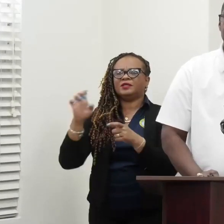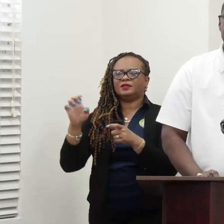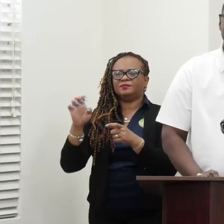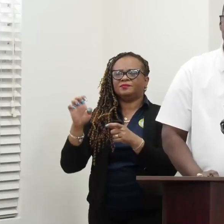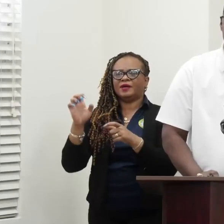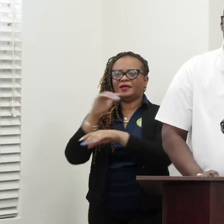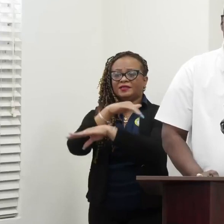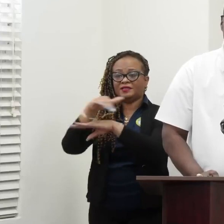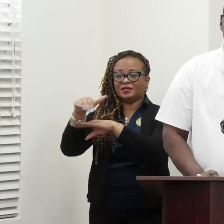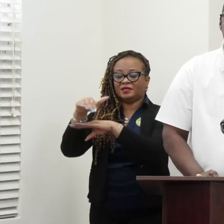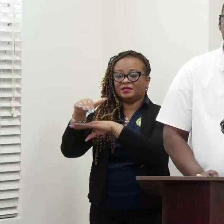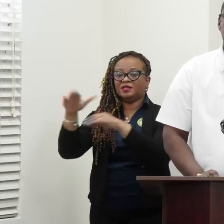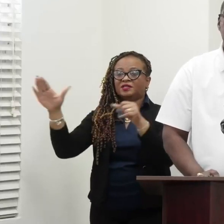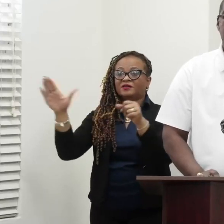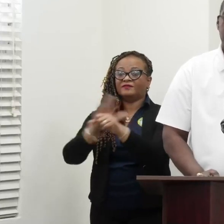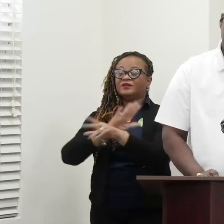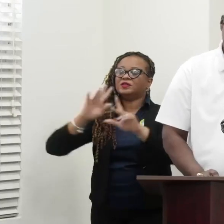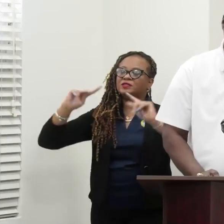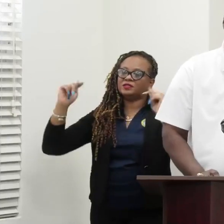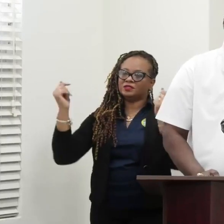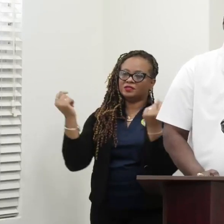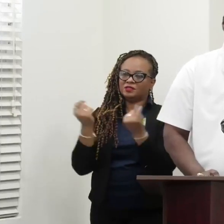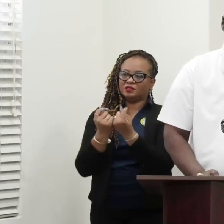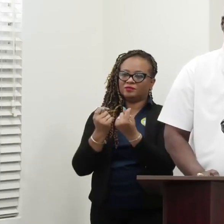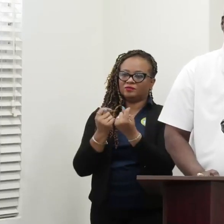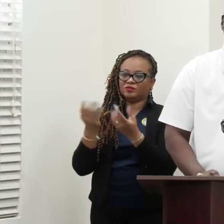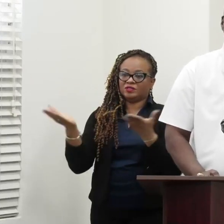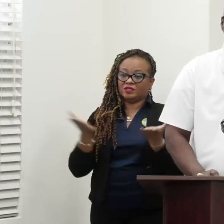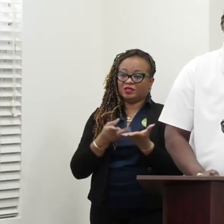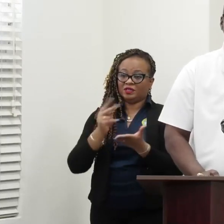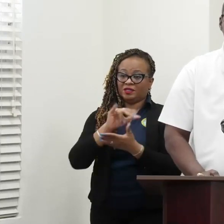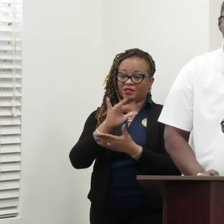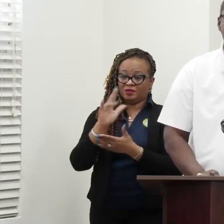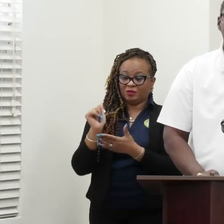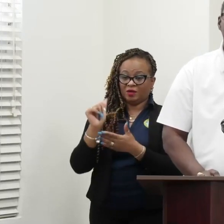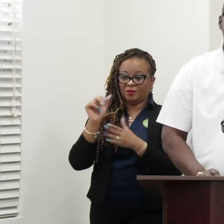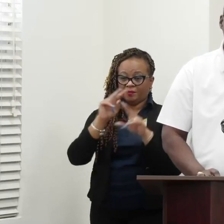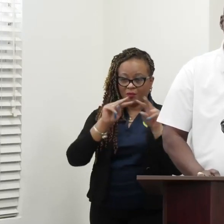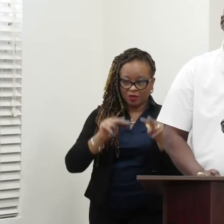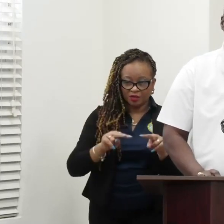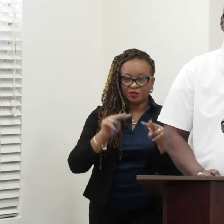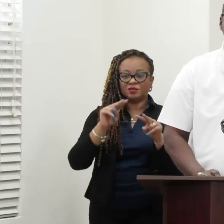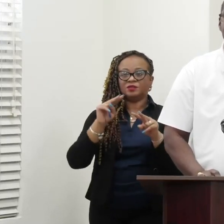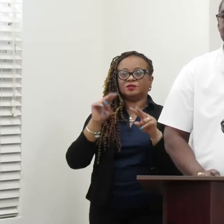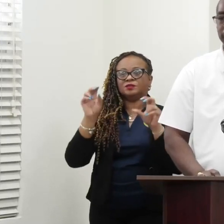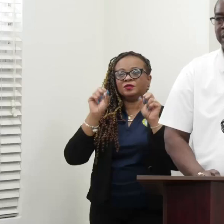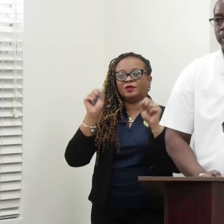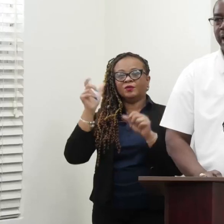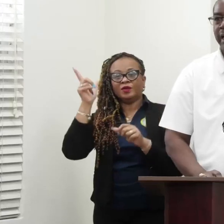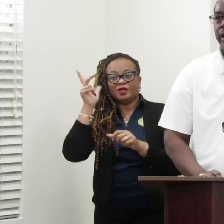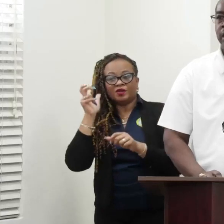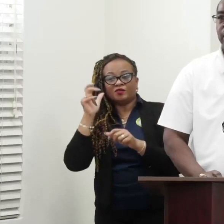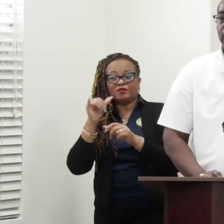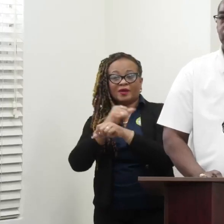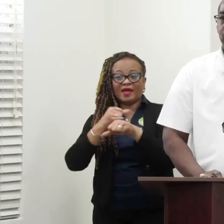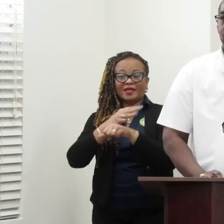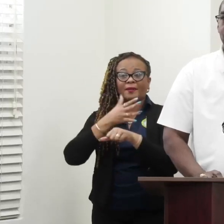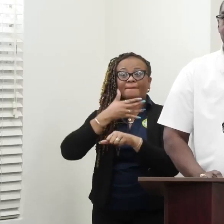the night, the full team, our team was here at NEMA monitoring the system. I'm hearing from our islands as best we